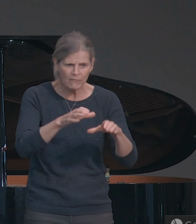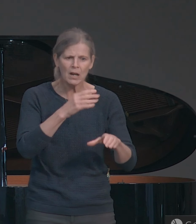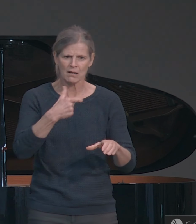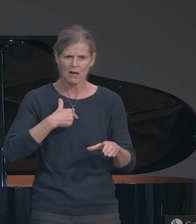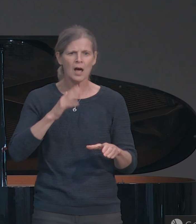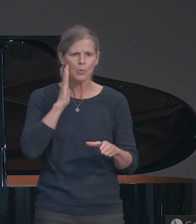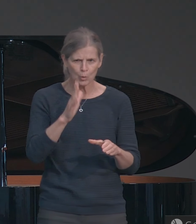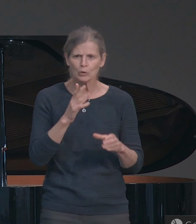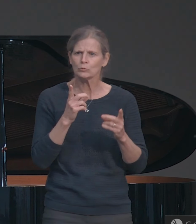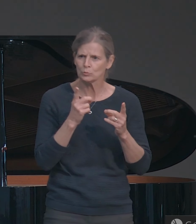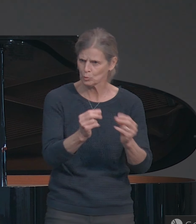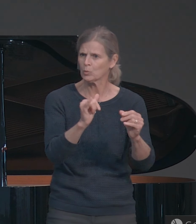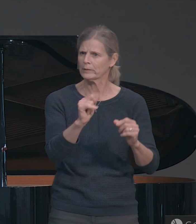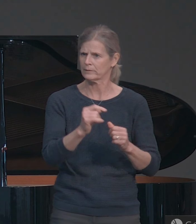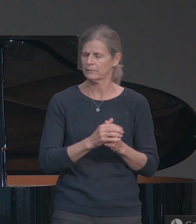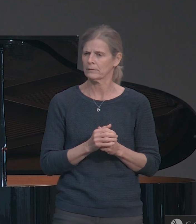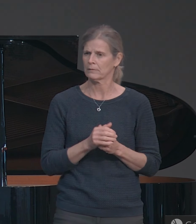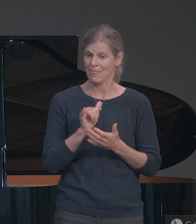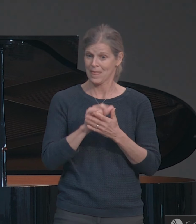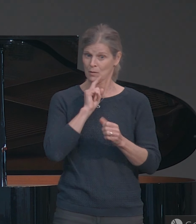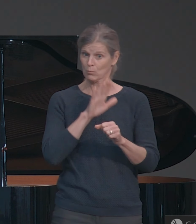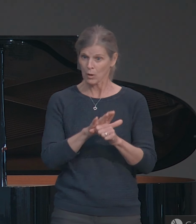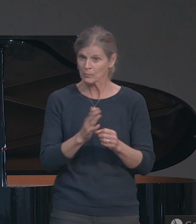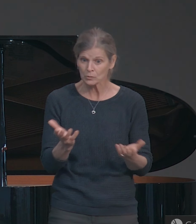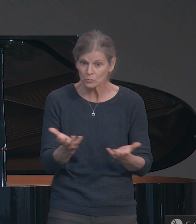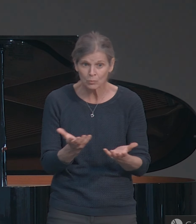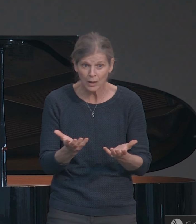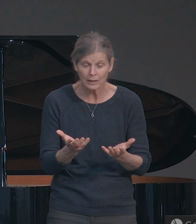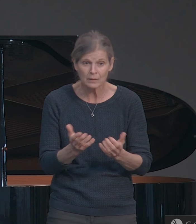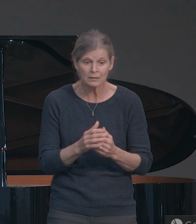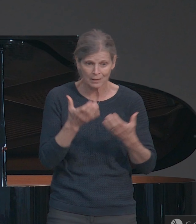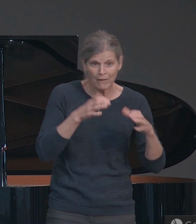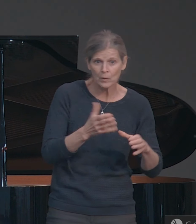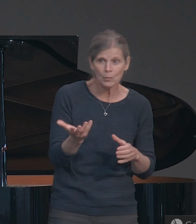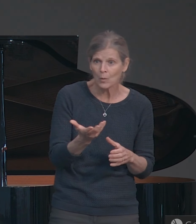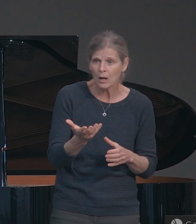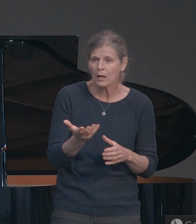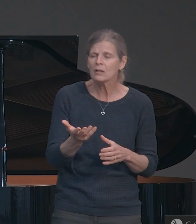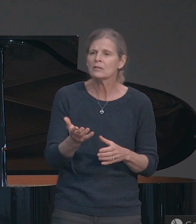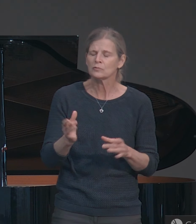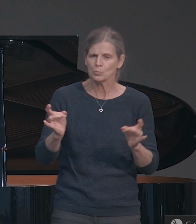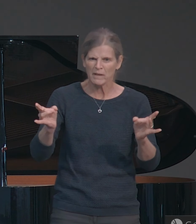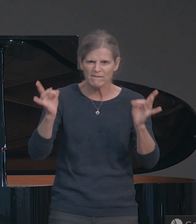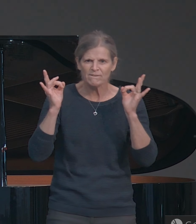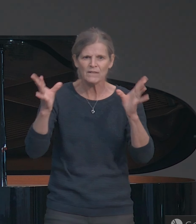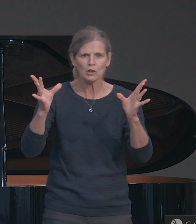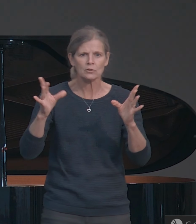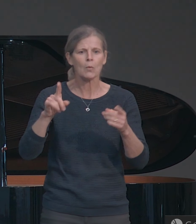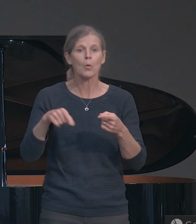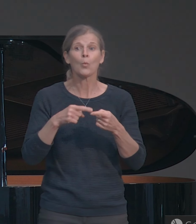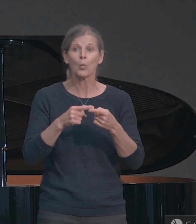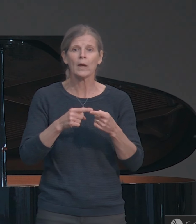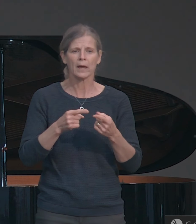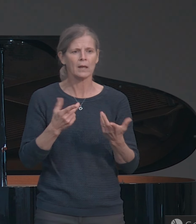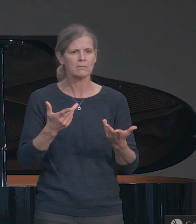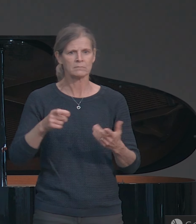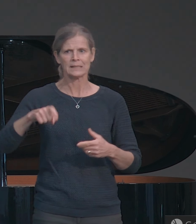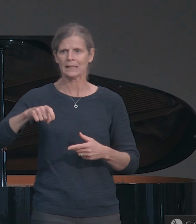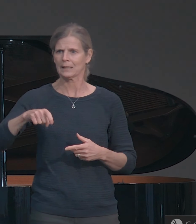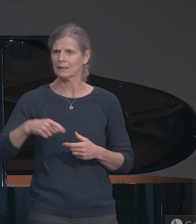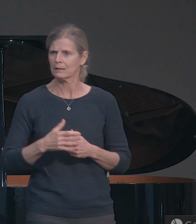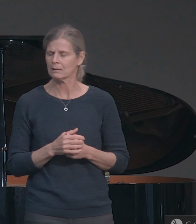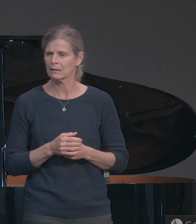will carry it out. And the promise I made and the covenant I made was to be fearsome when it called for it, and